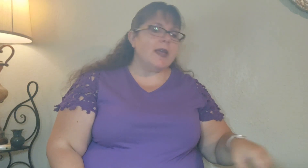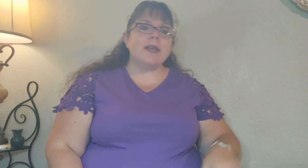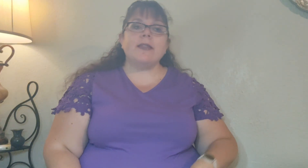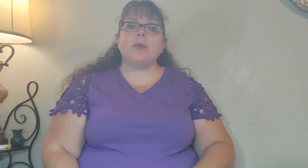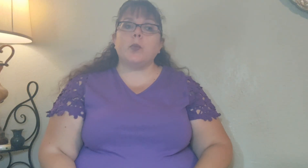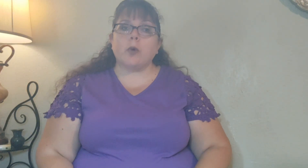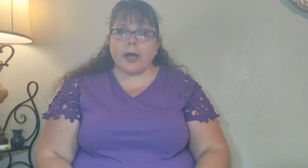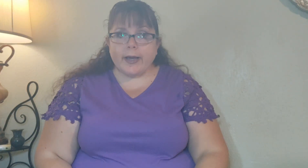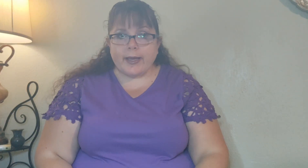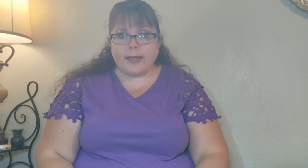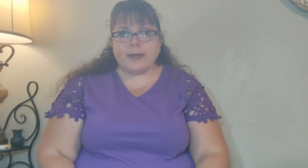And then bride,